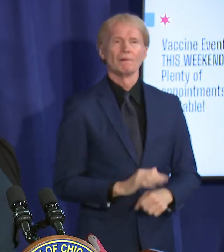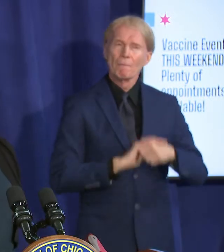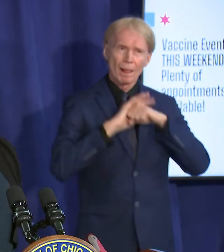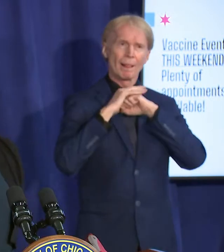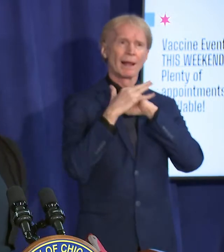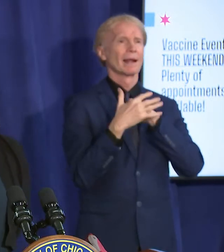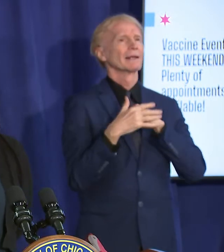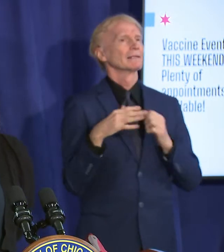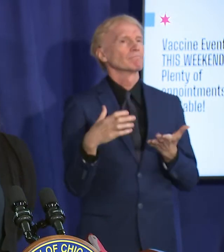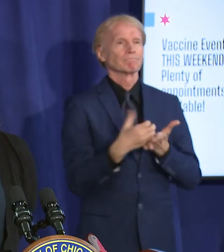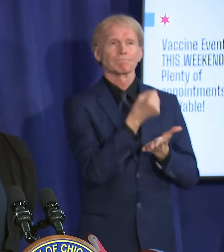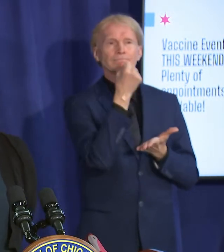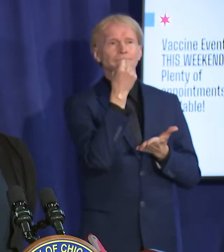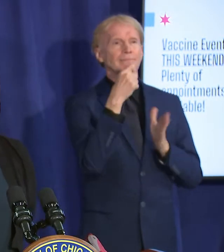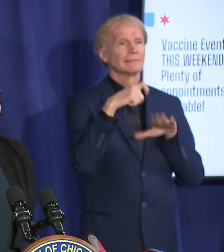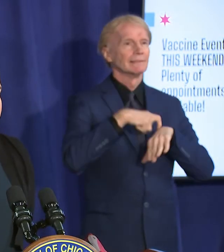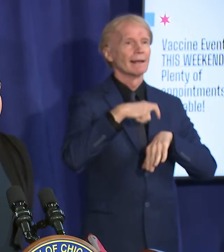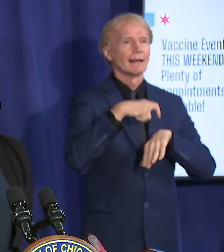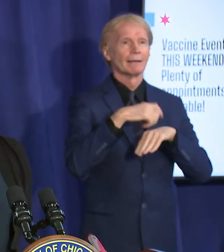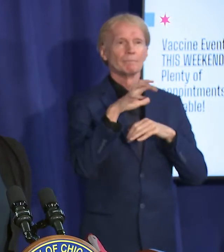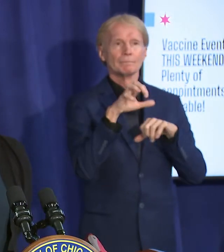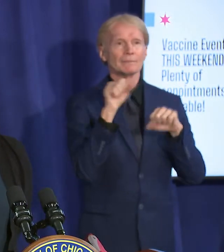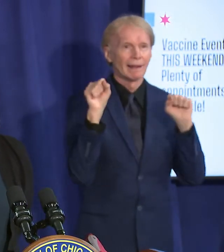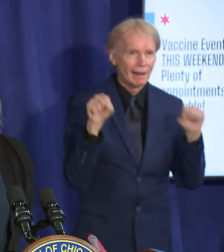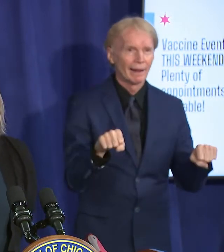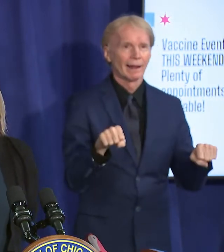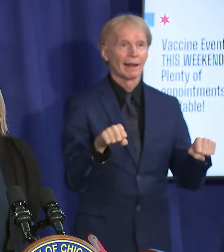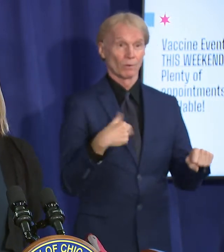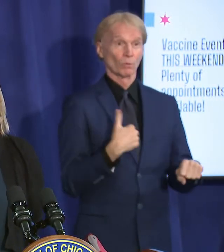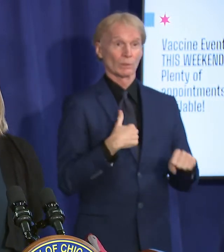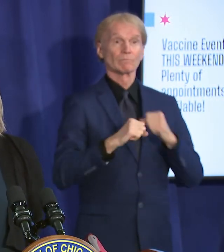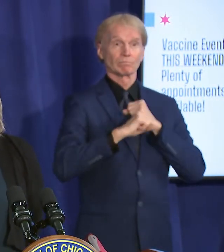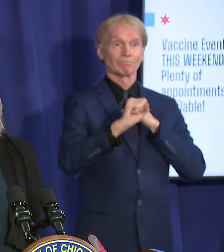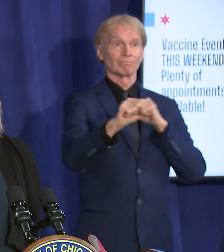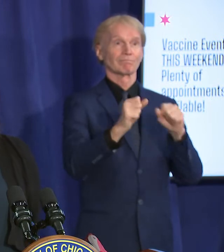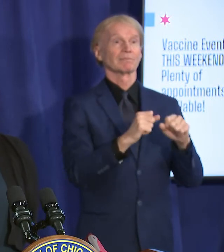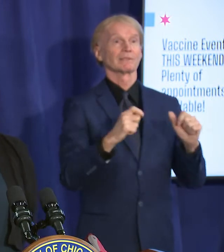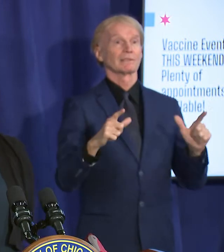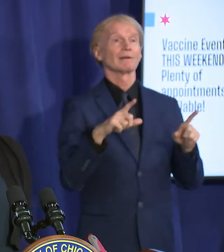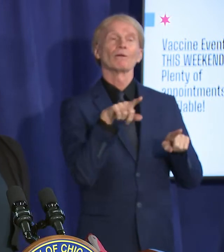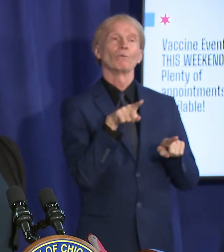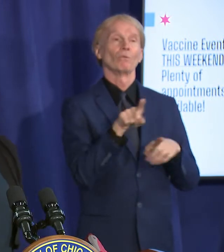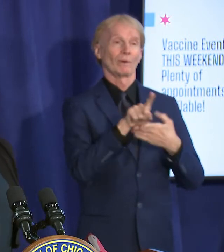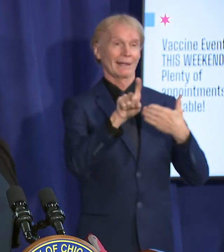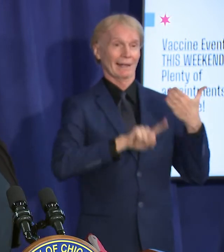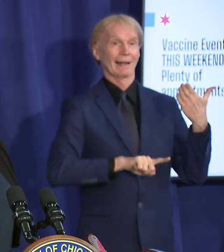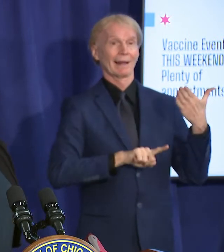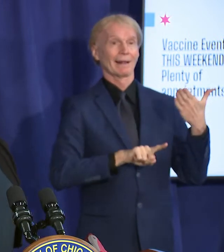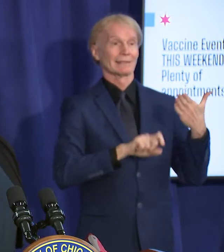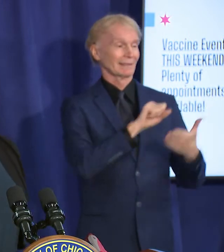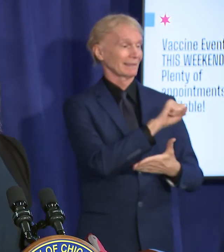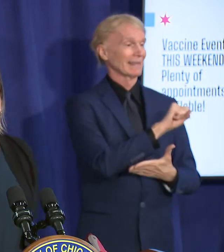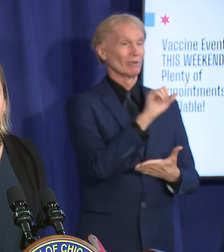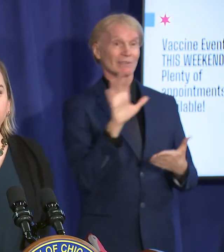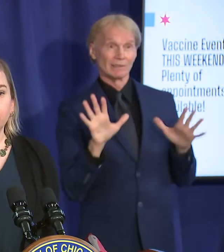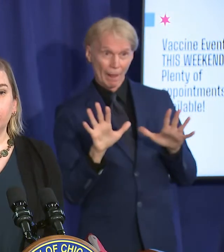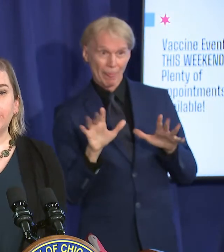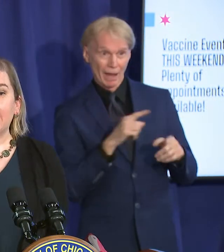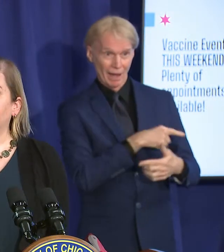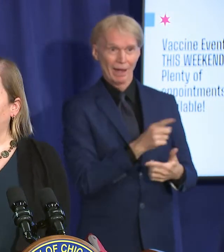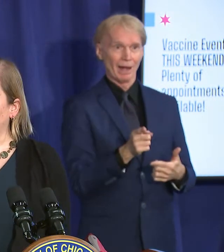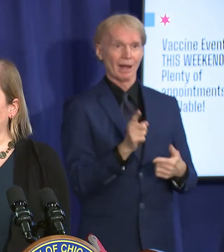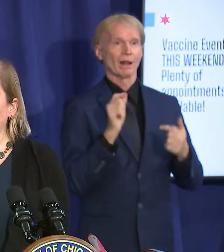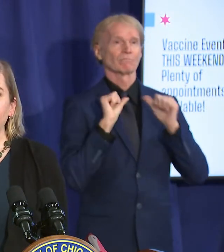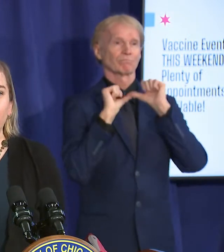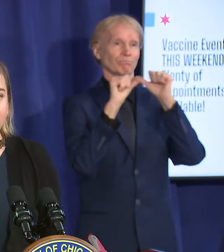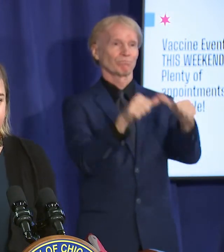vaccine opportunities across the city. I want to just remind you that we have extended our weekend Saturday and Sunday clinics through